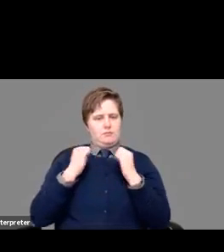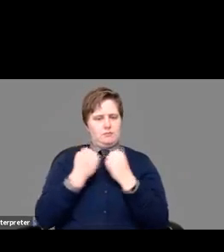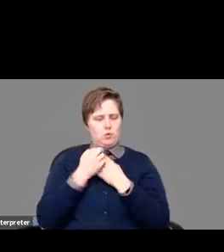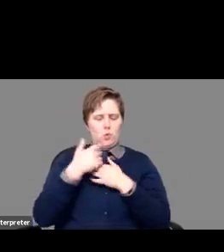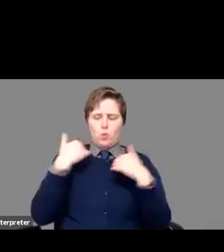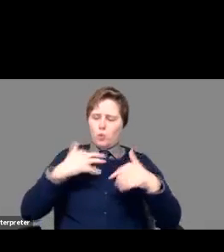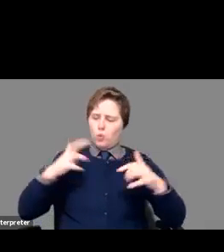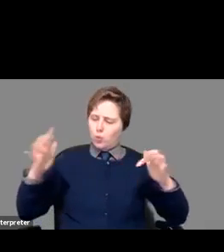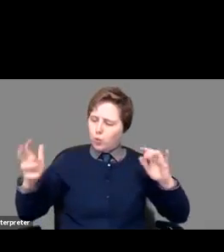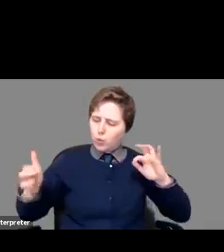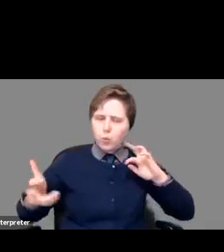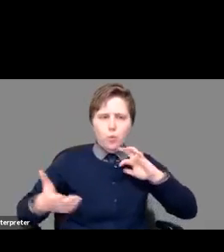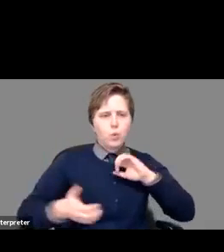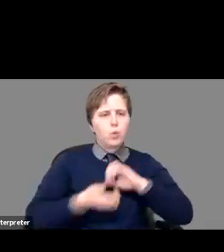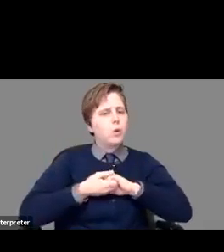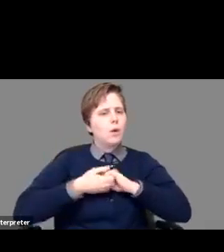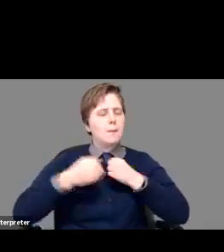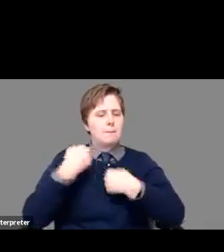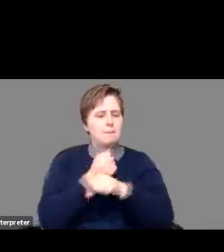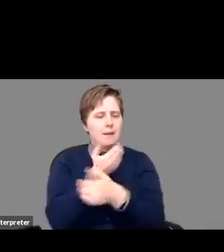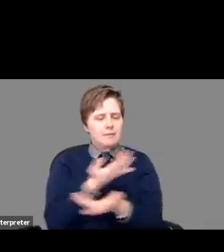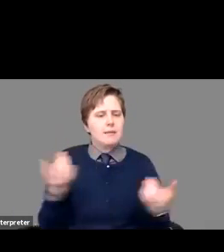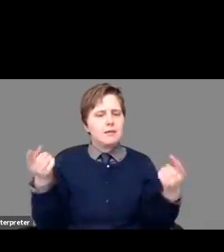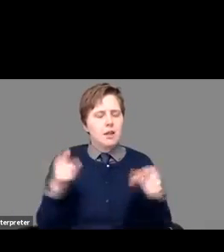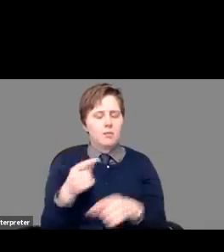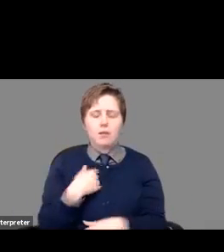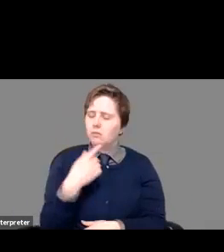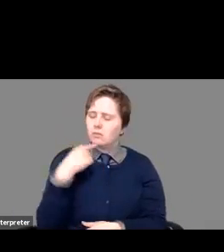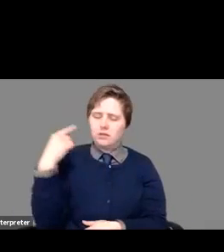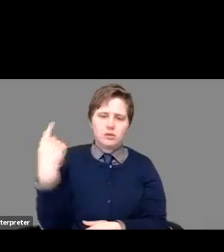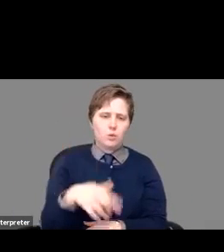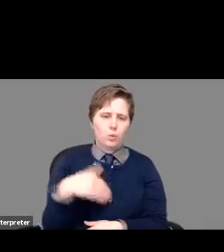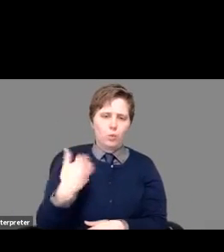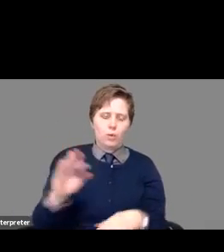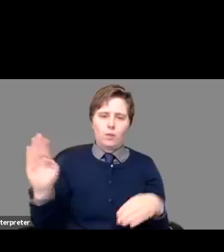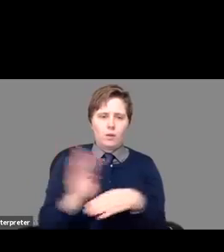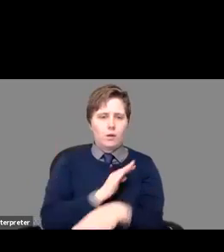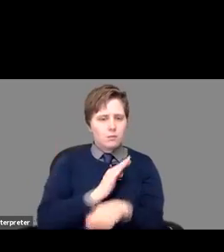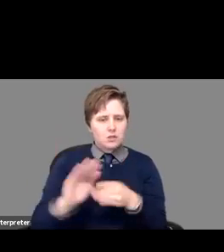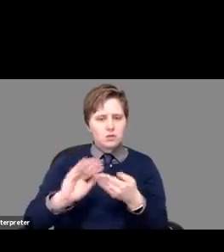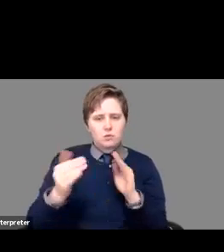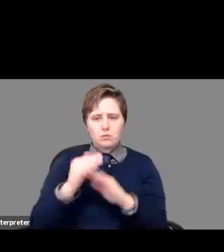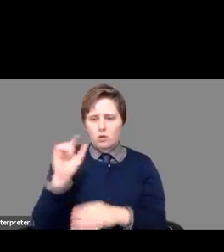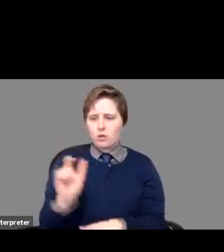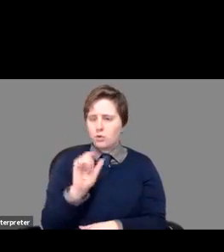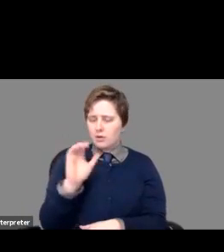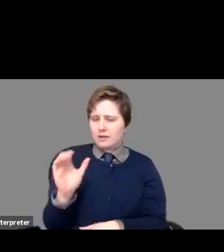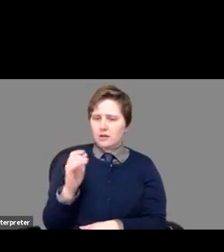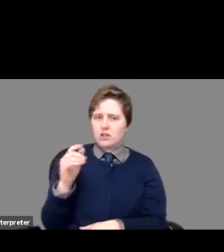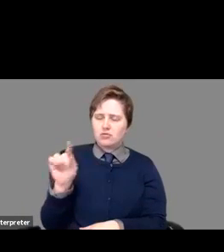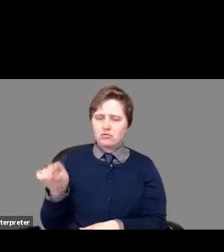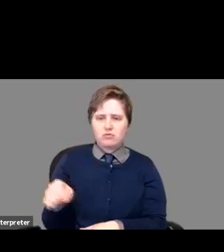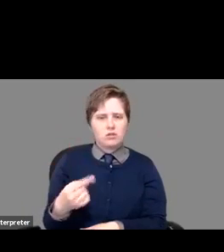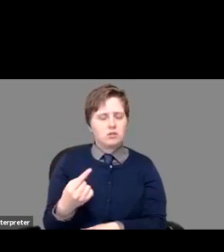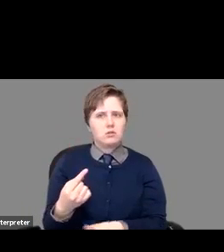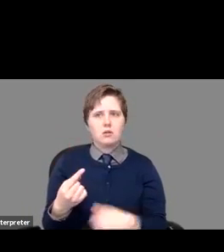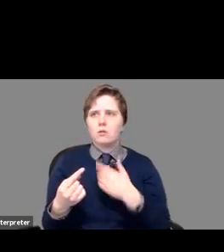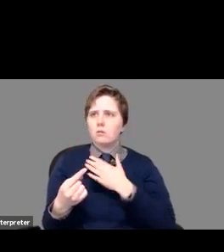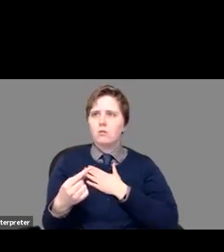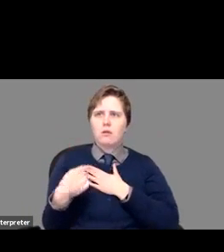pull together and make things happen. But I gotta tell you, the business community in Lucas County has just, I